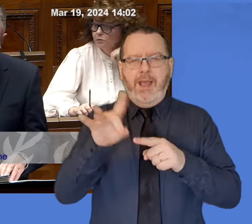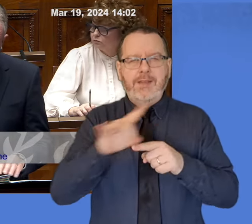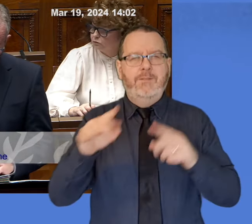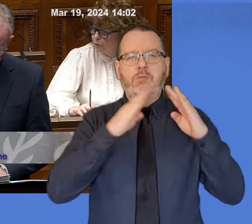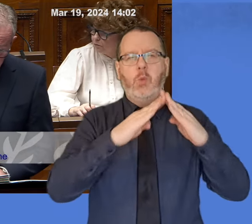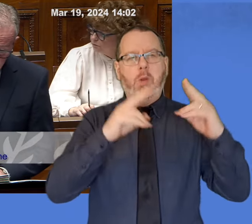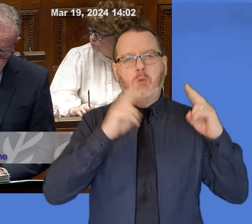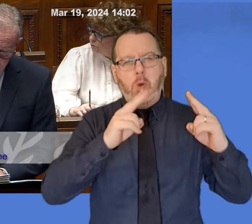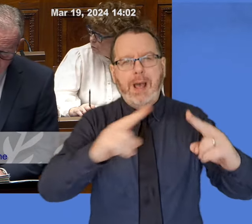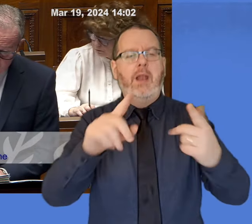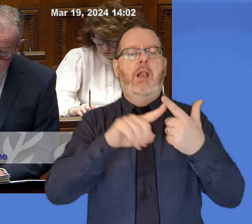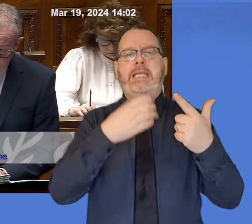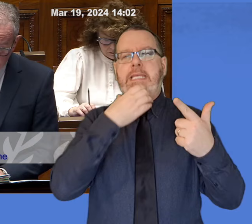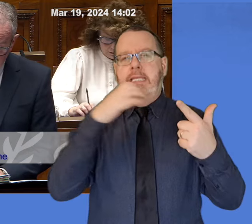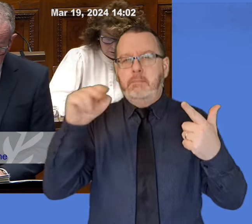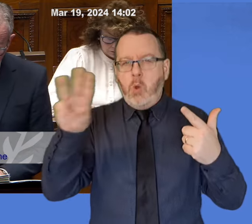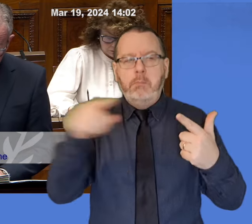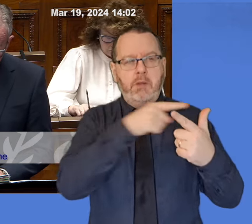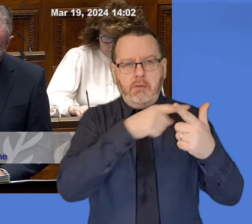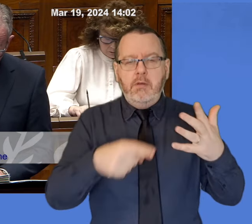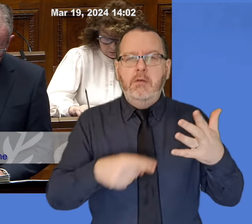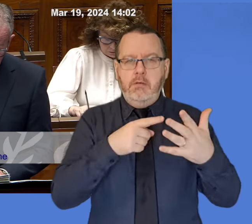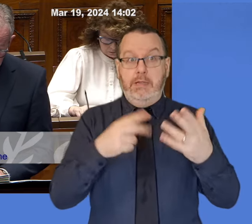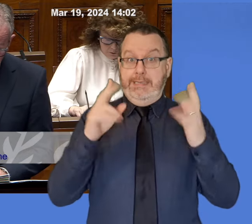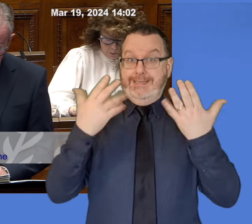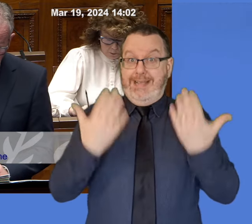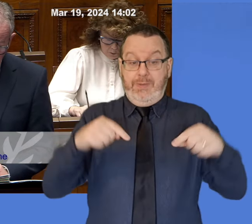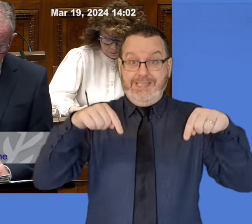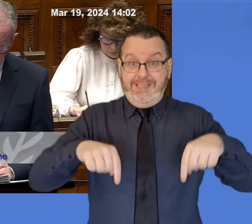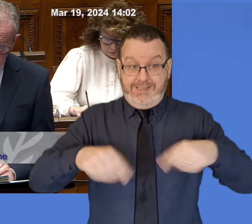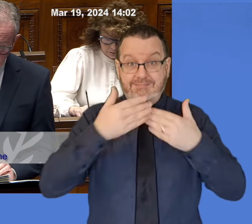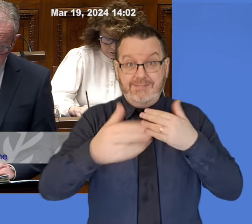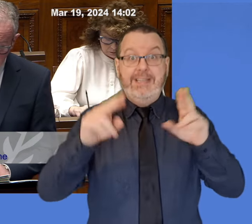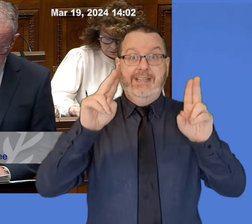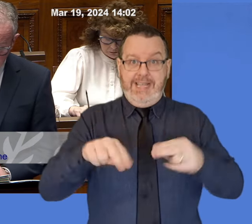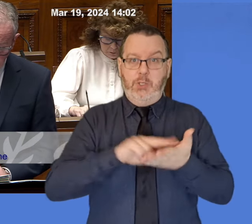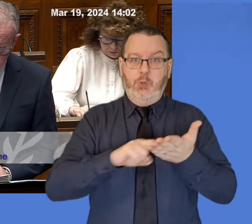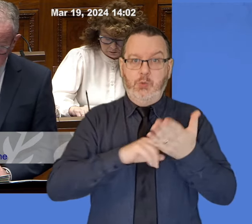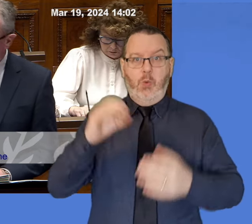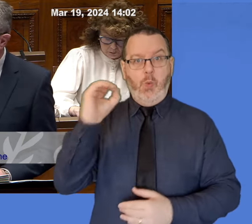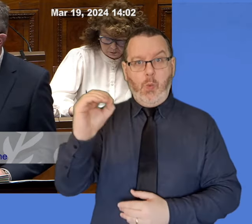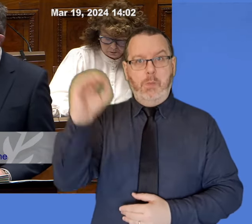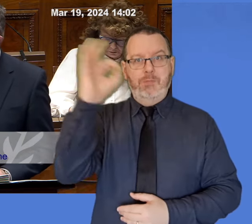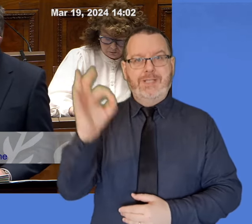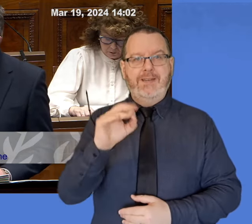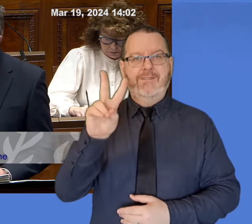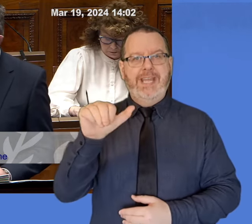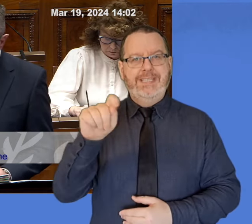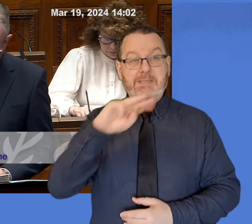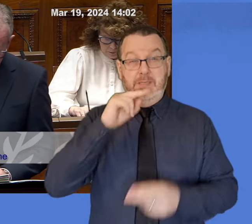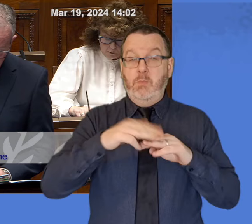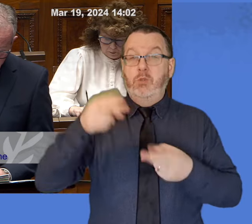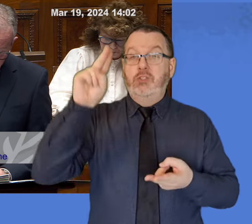north. This means that people here will also be able to apply zero rates of VAT to the installation of energy-saving materials such as heat pumps and solar